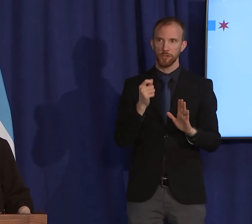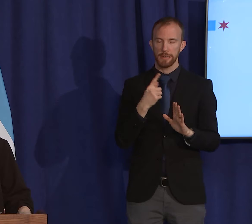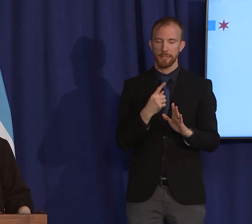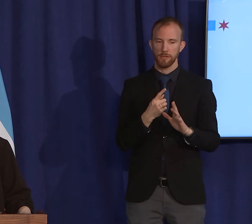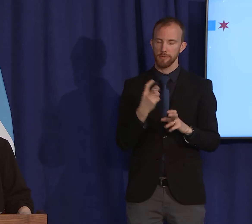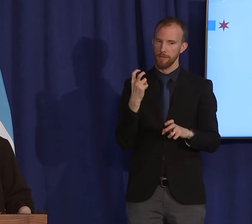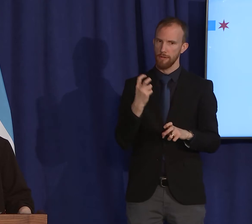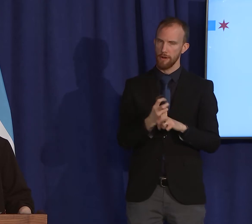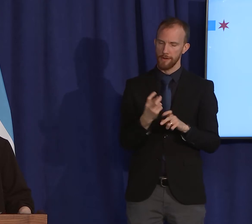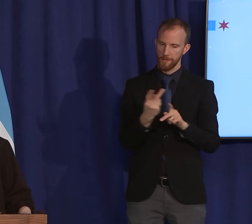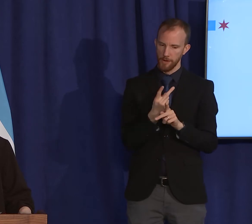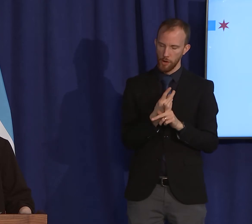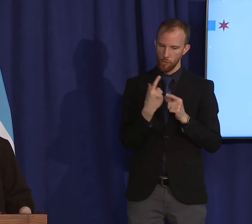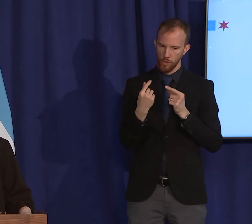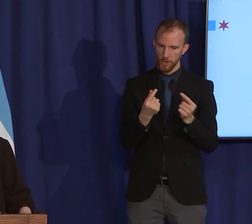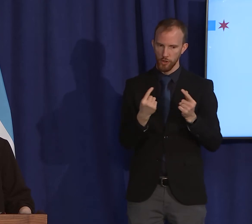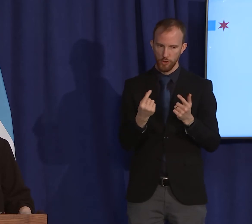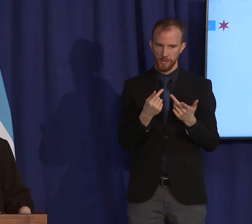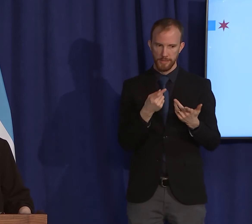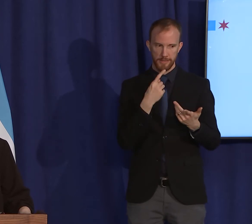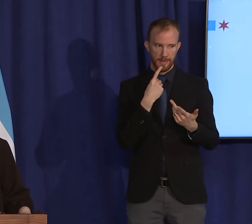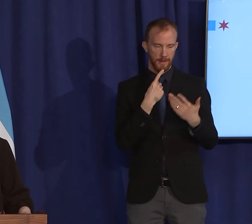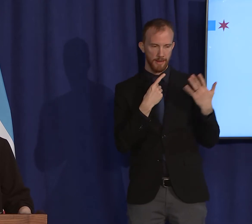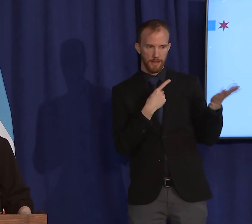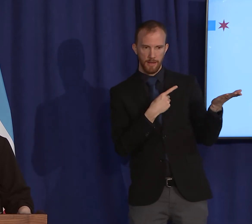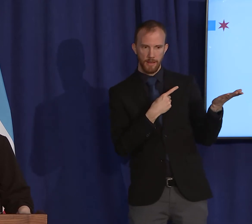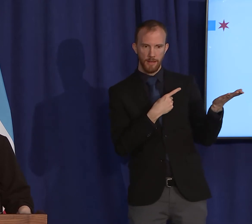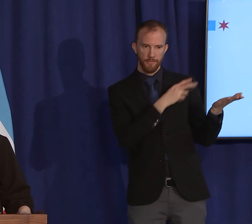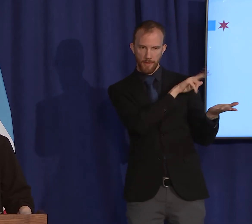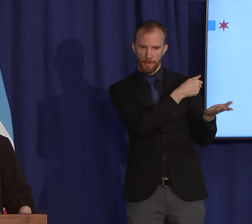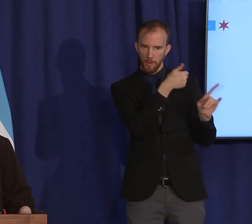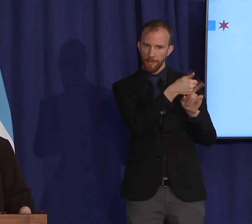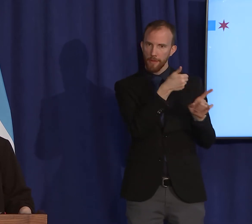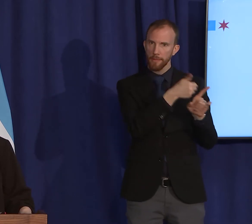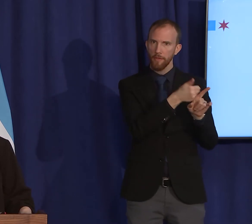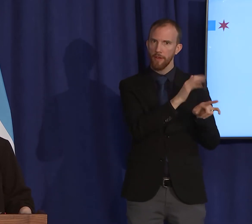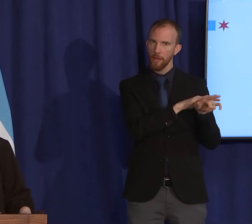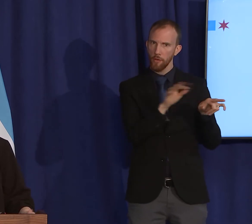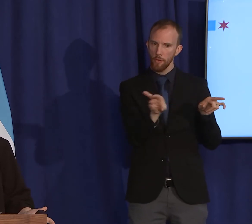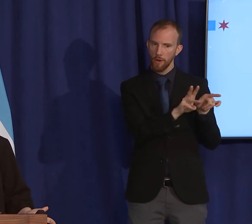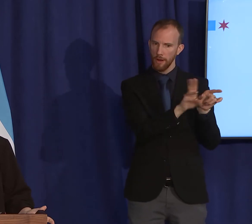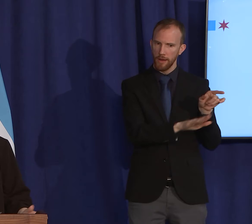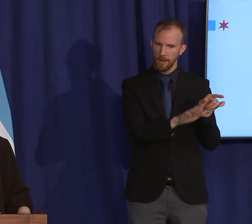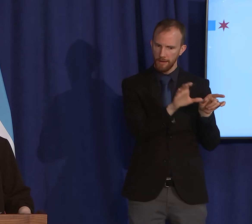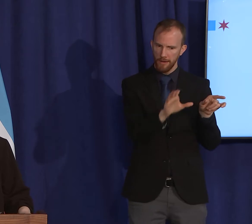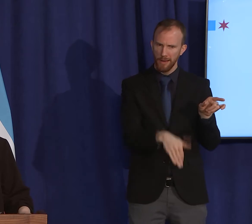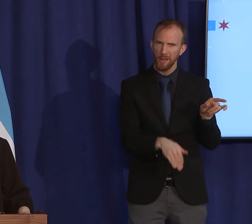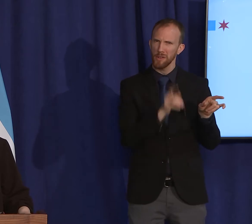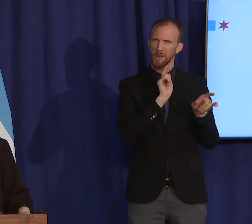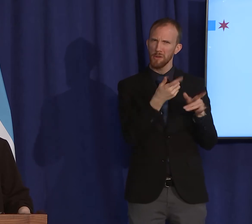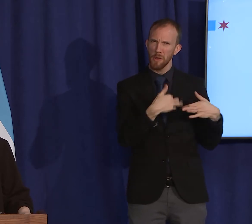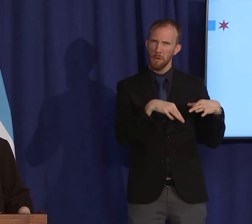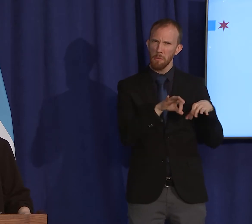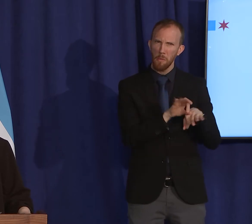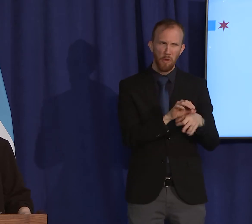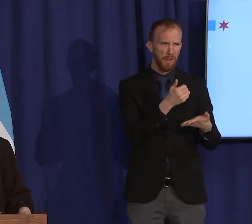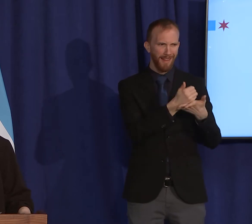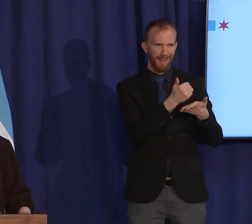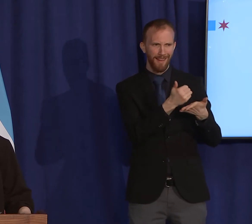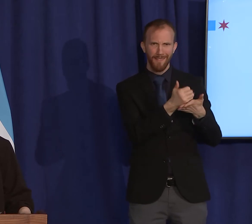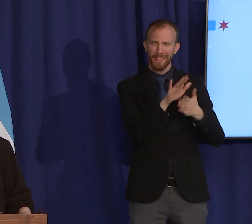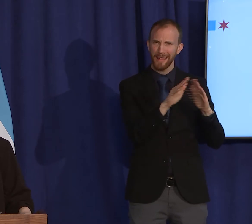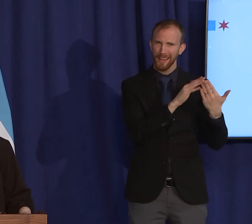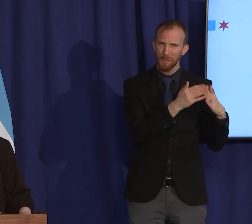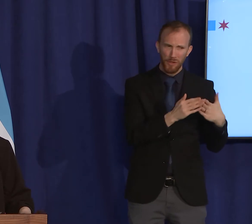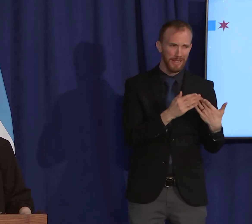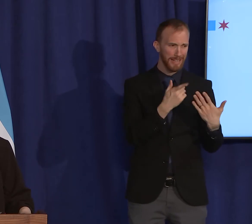to pull the provider on the west side that is an anchor provider for that community that we knew had done a lot of vaccinating. But once